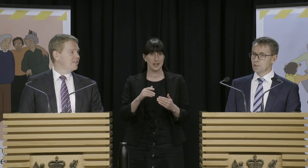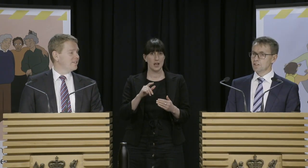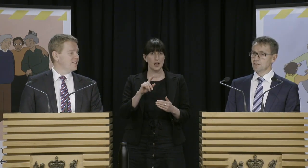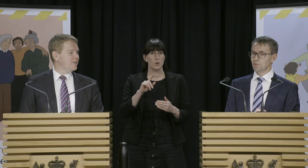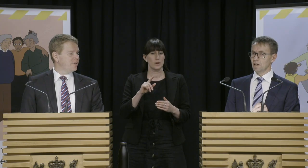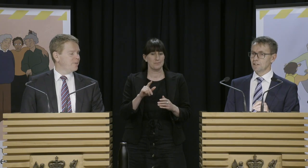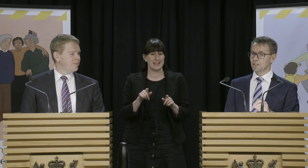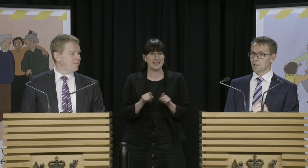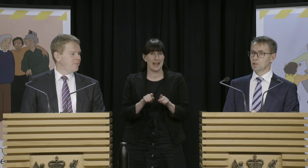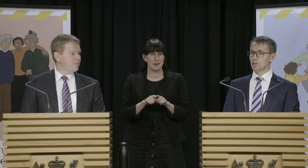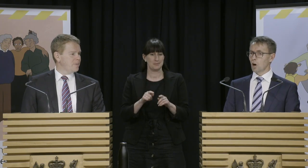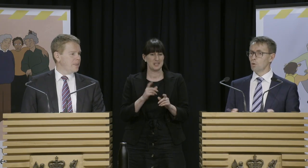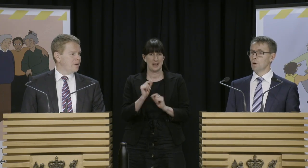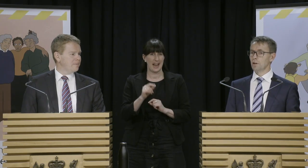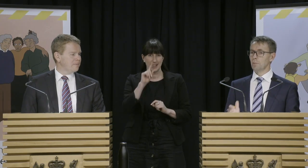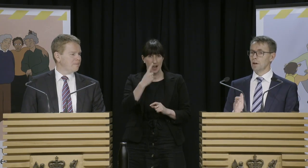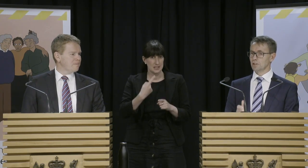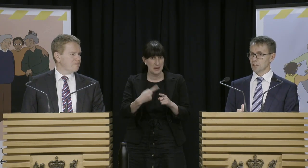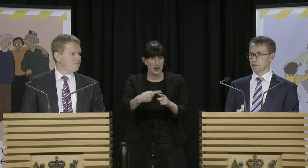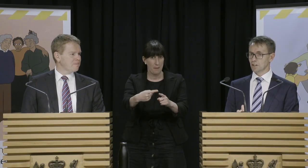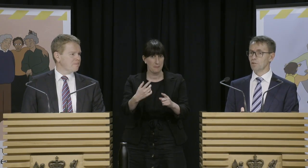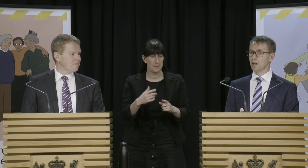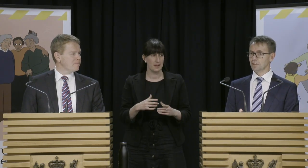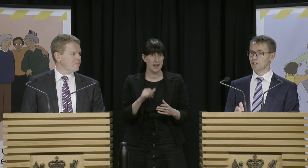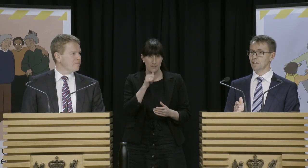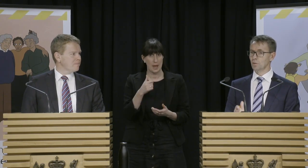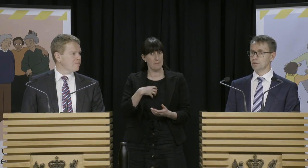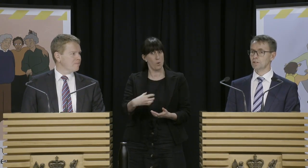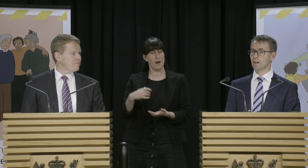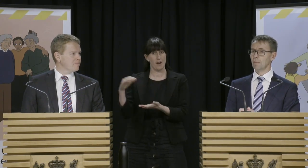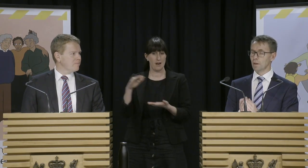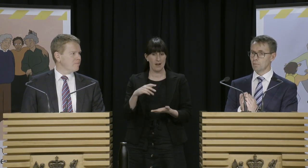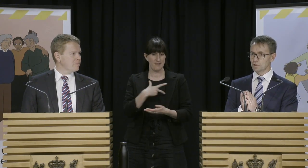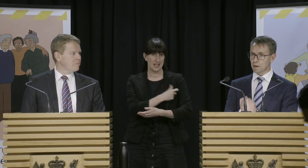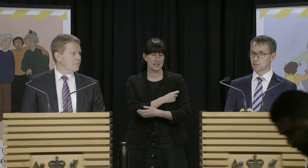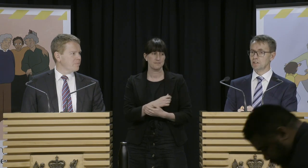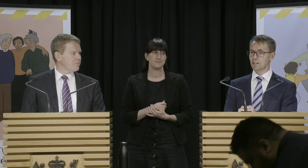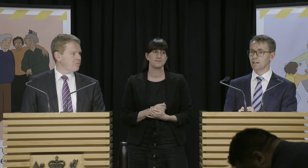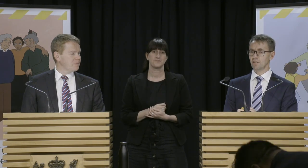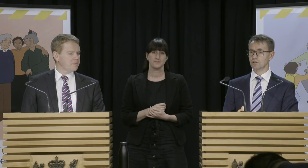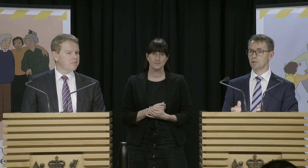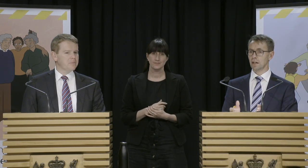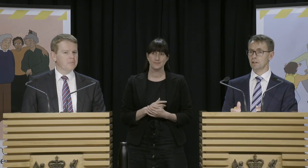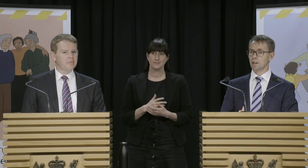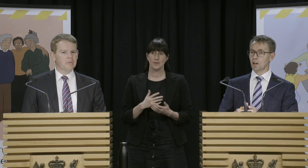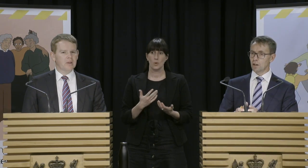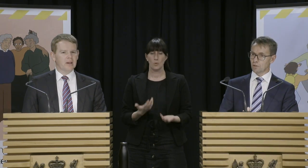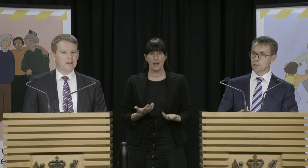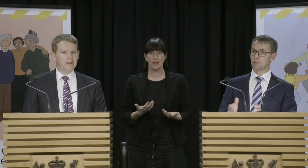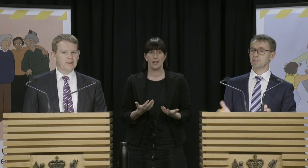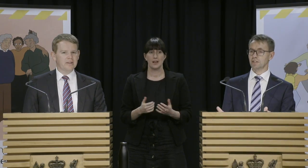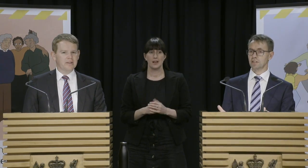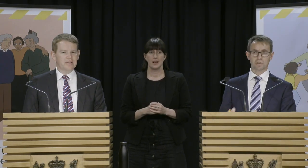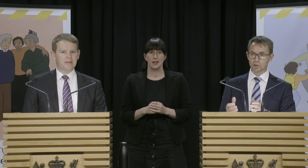The logistics around establishing the whole program around a single vaccine was much easier than